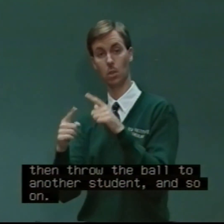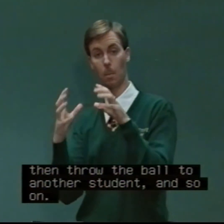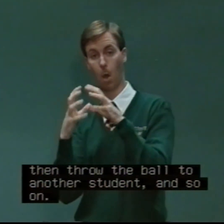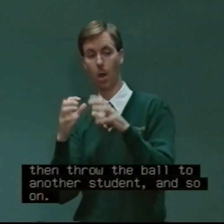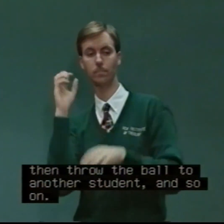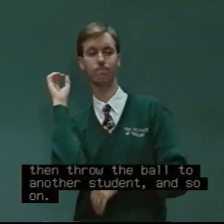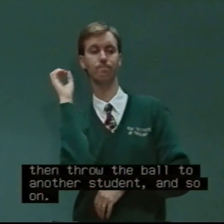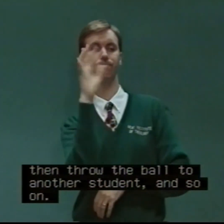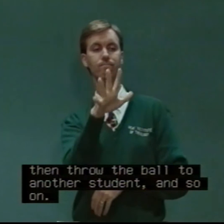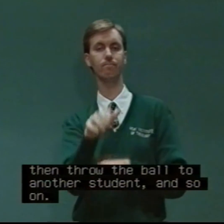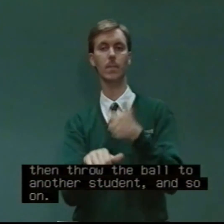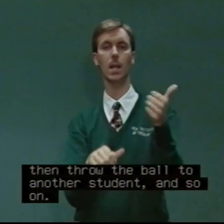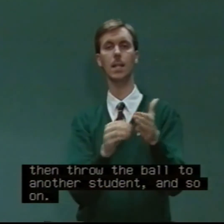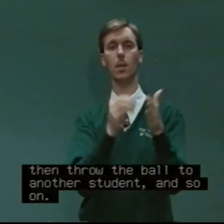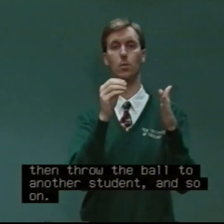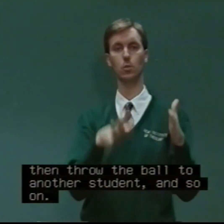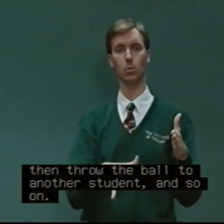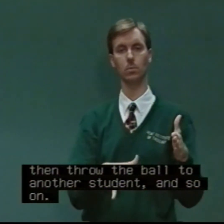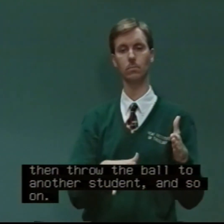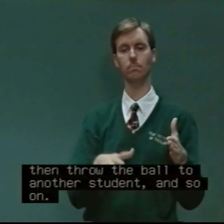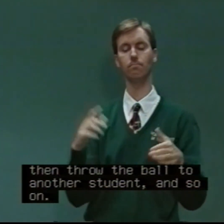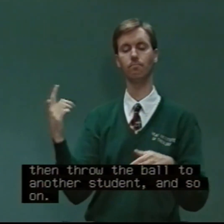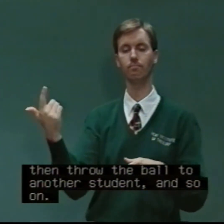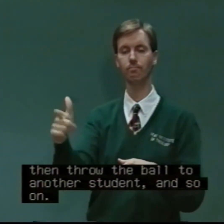And then throw the ball to another student, and so on.